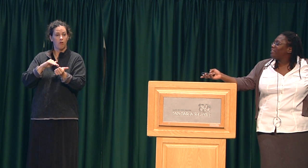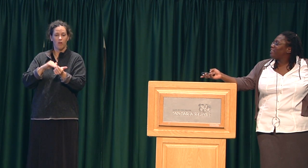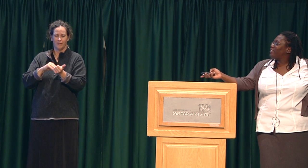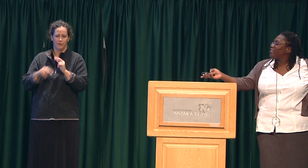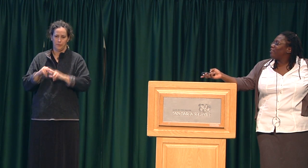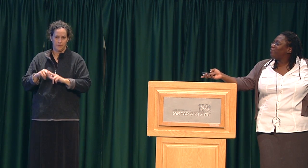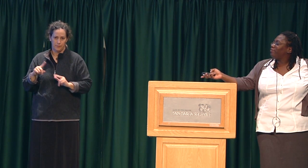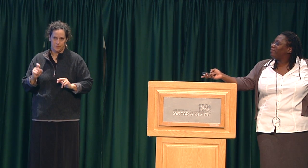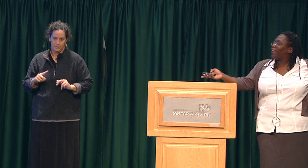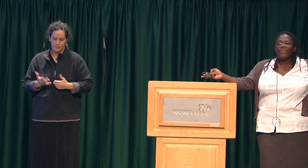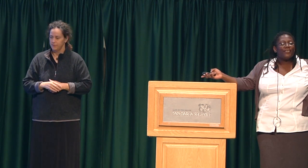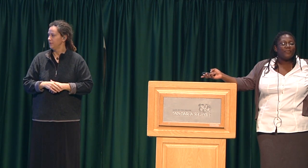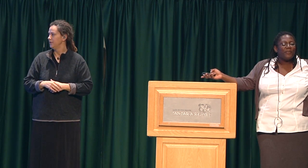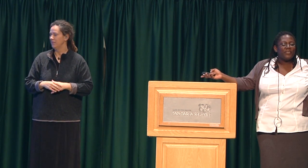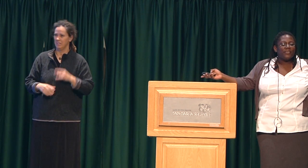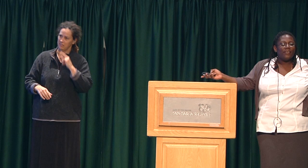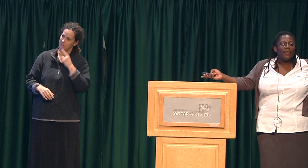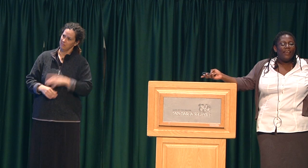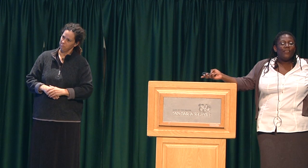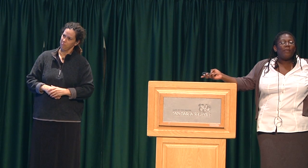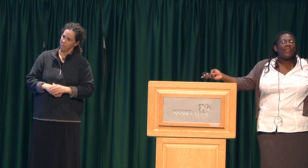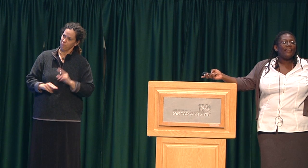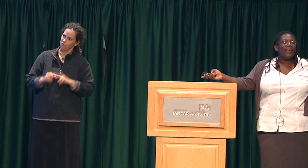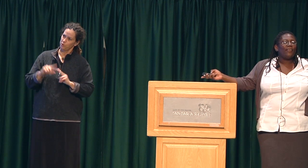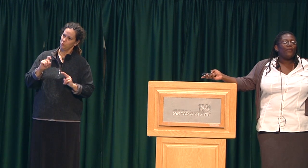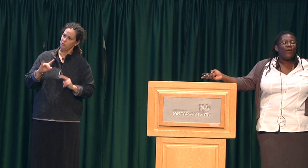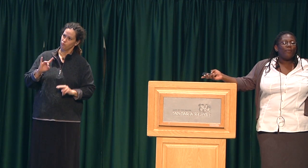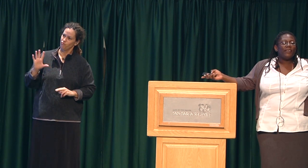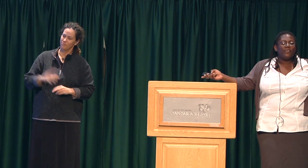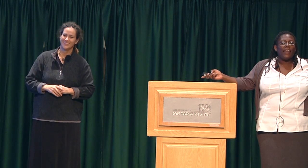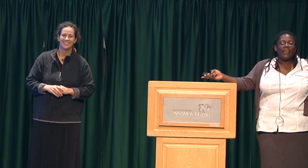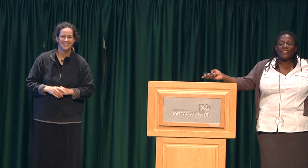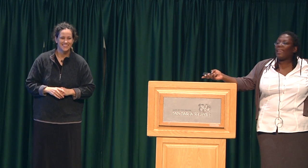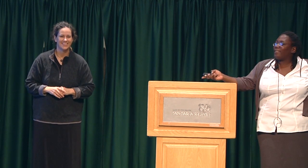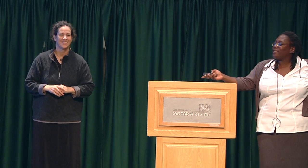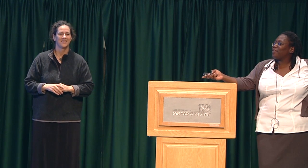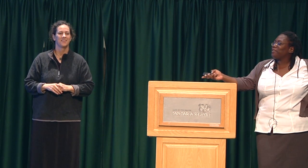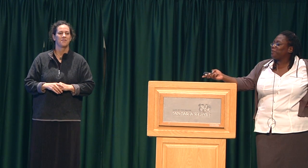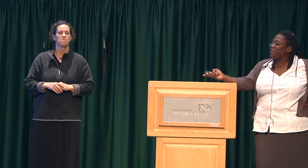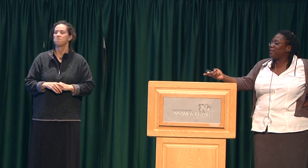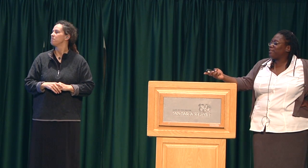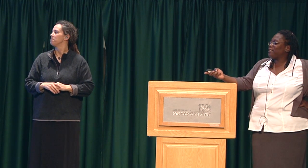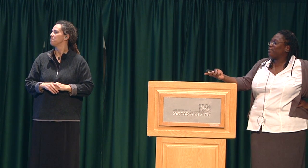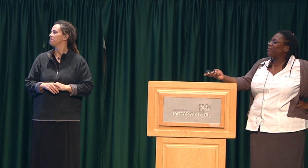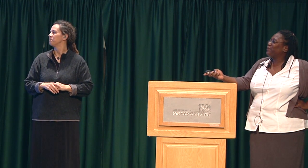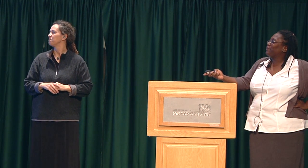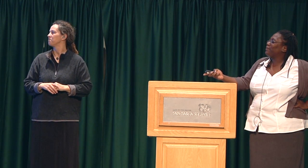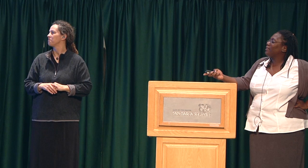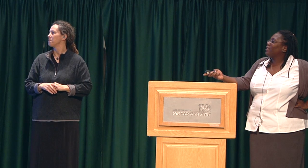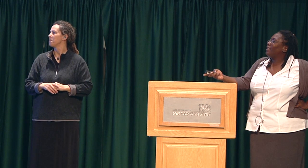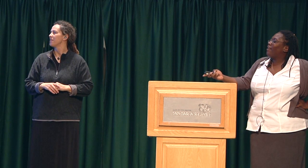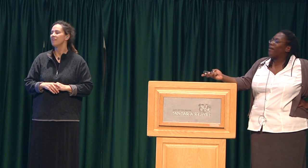and the kid says, that is a stupid question. But I think they don't know because they're not educated. So that's what we're attempting to do.